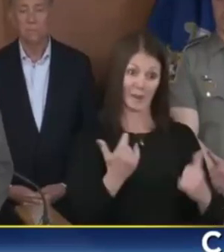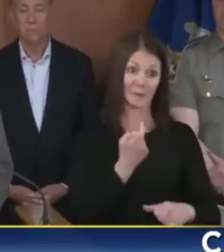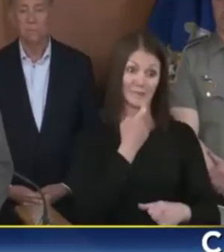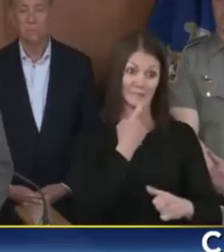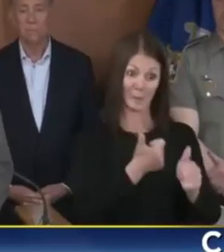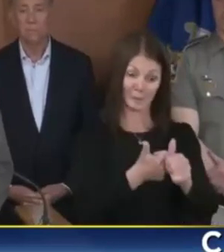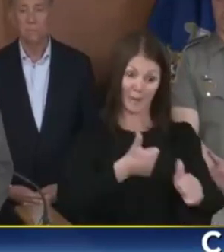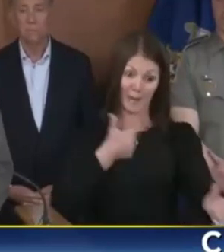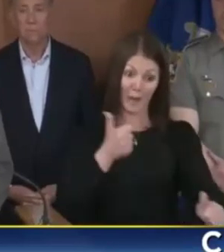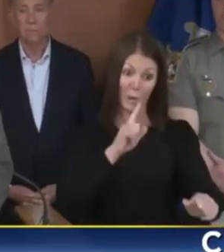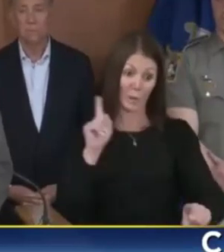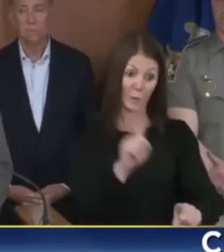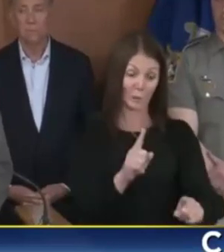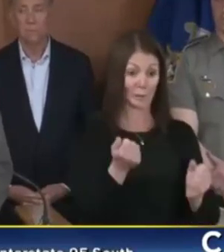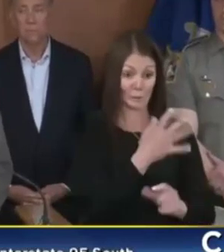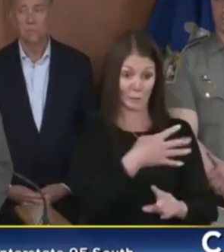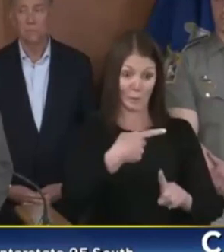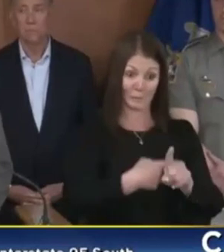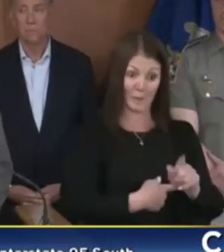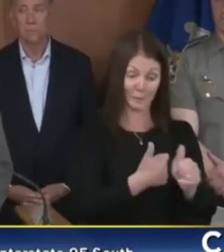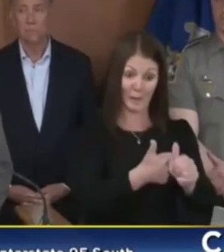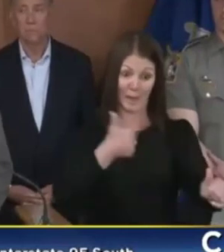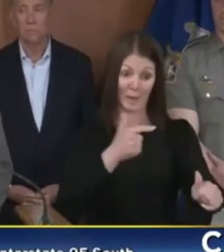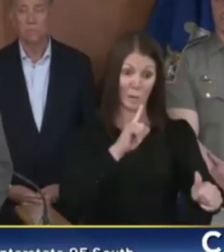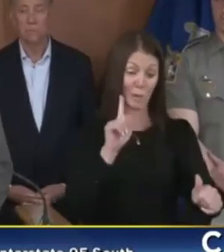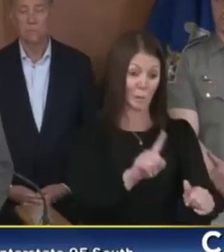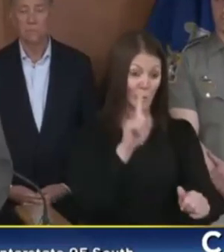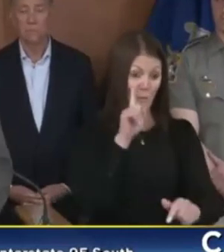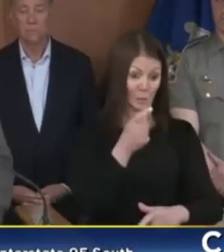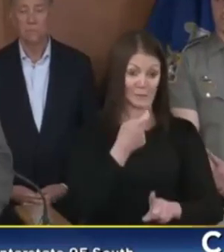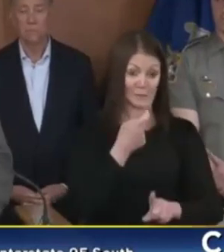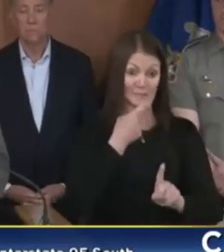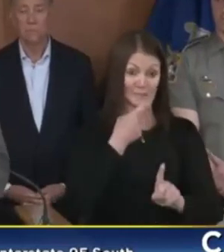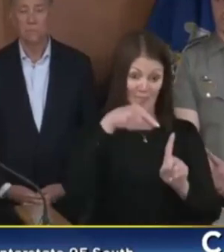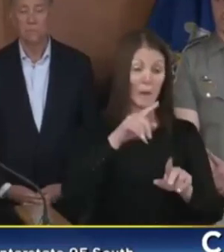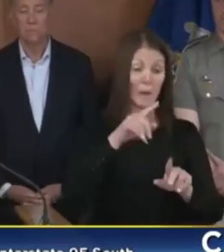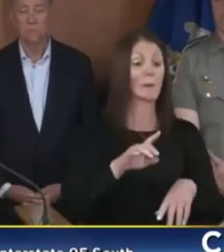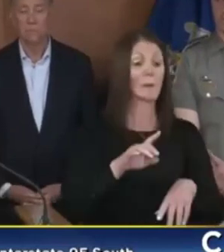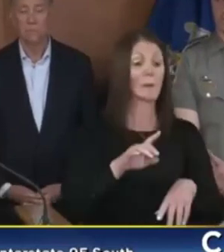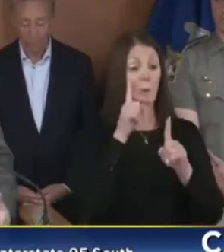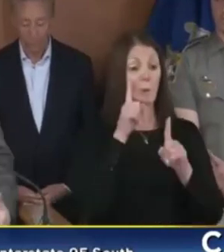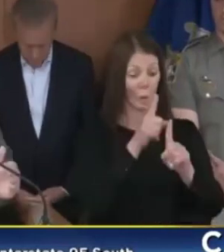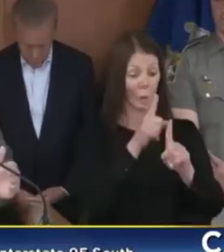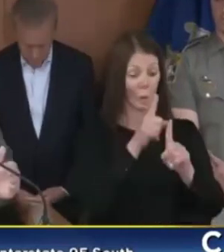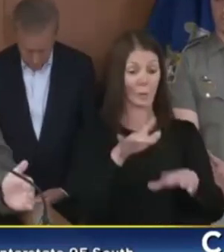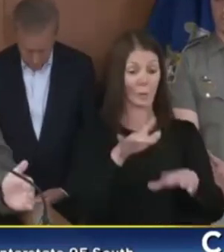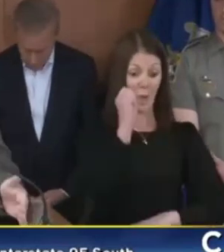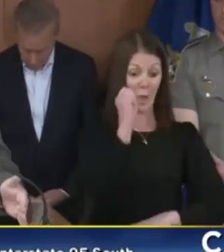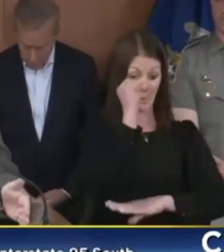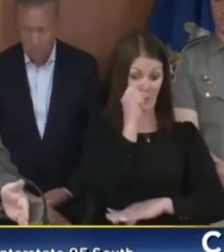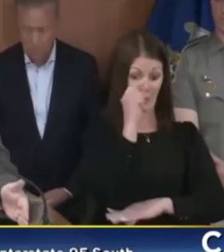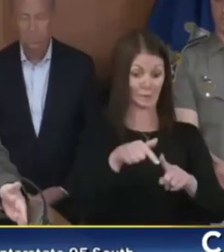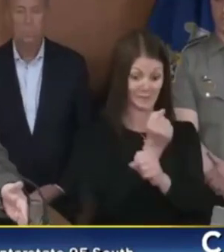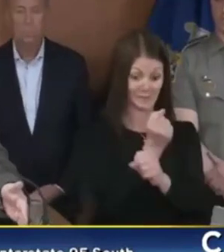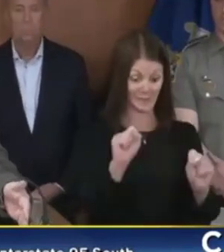now, several months. But, you know, the goal is if the pier is safe, if the abutments on